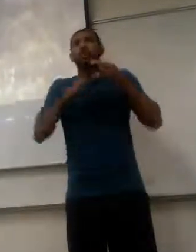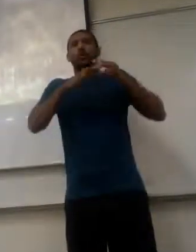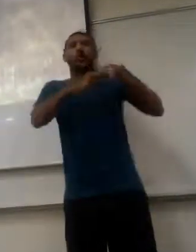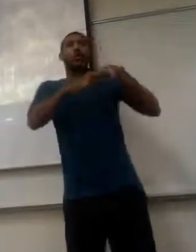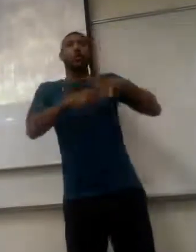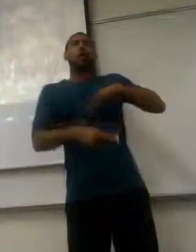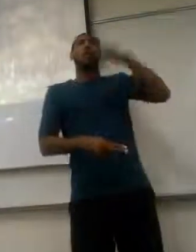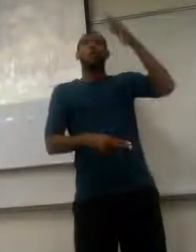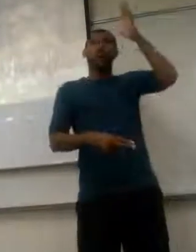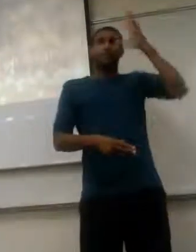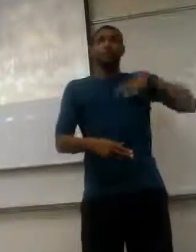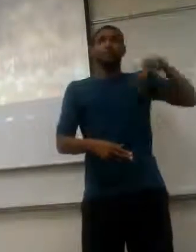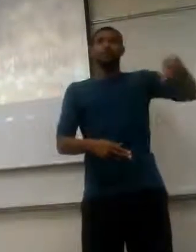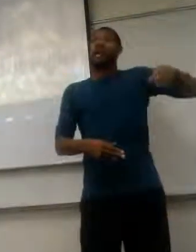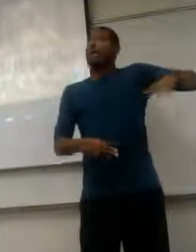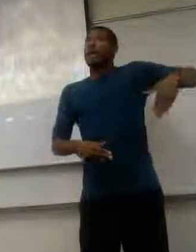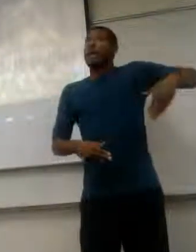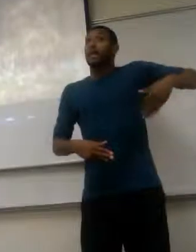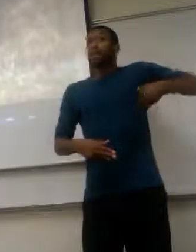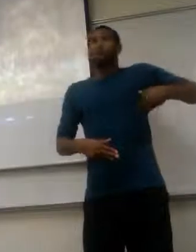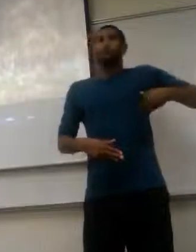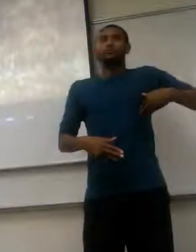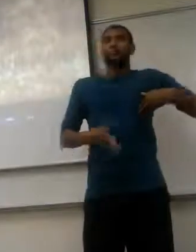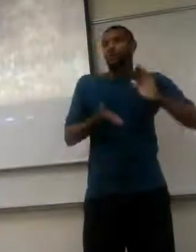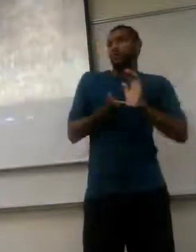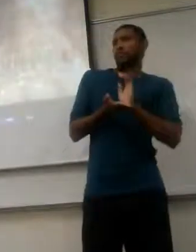that the Great Spirit gave us to enjoy.